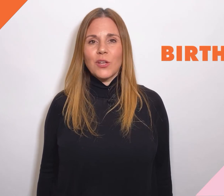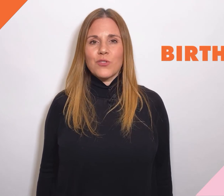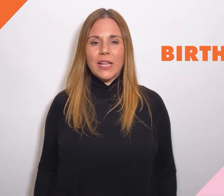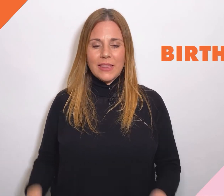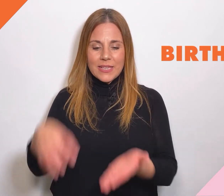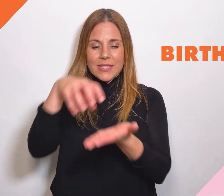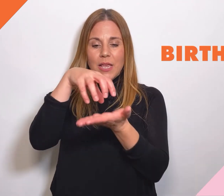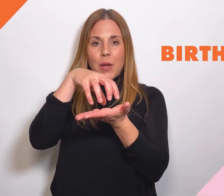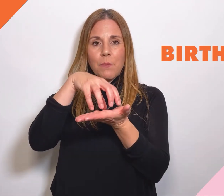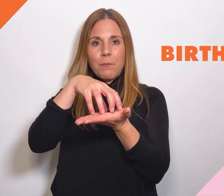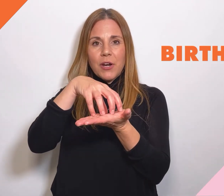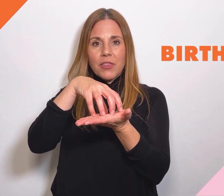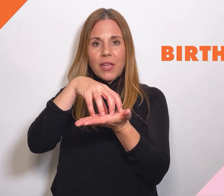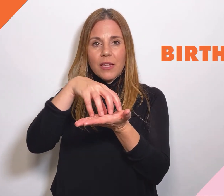like this. Birthday.